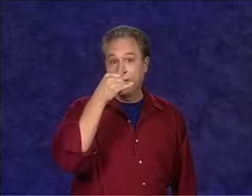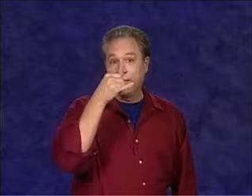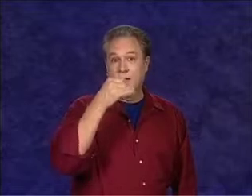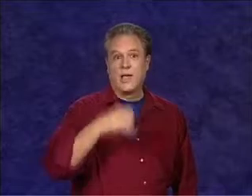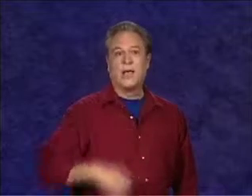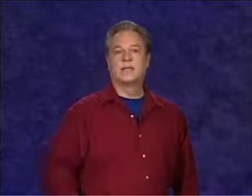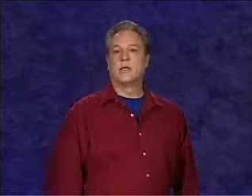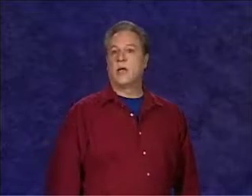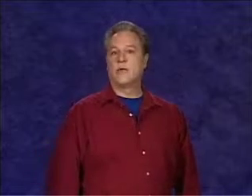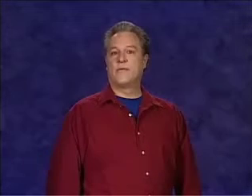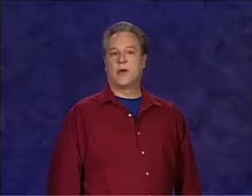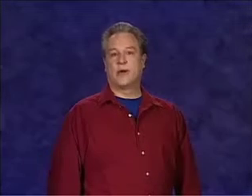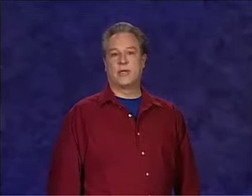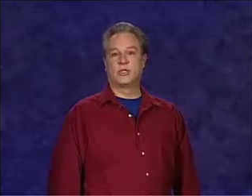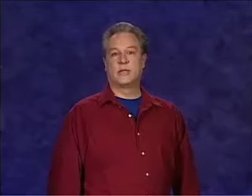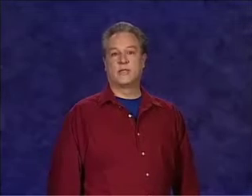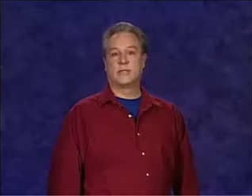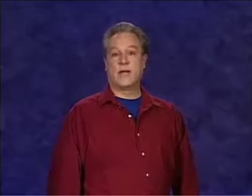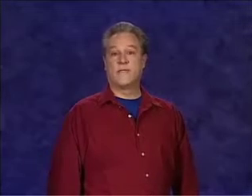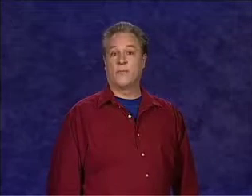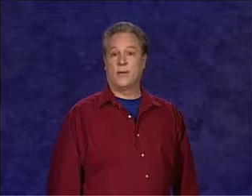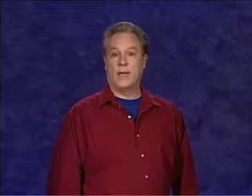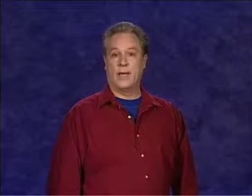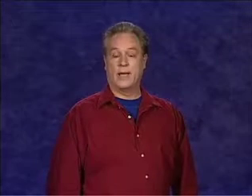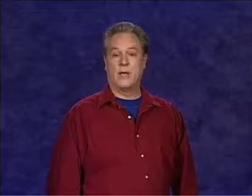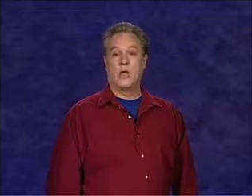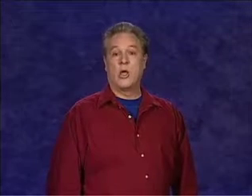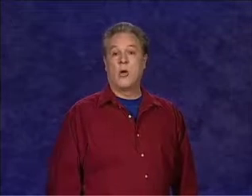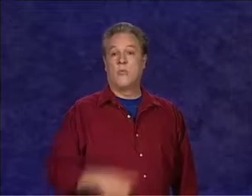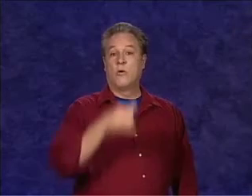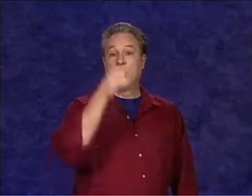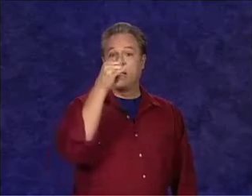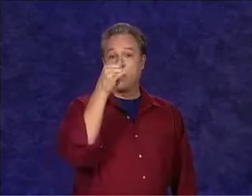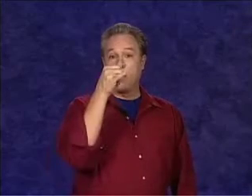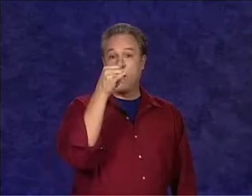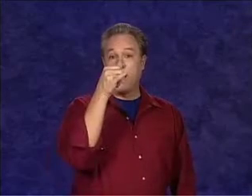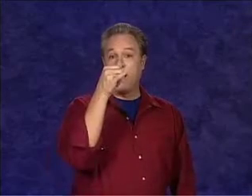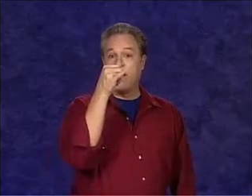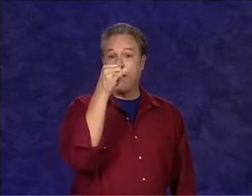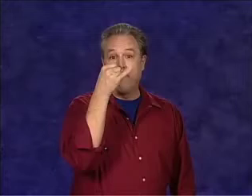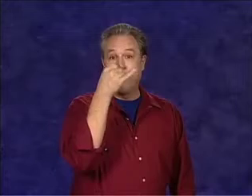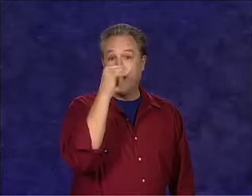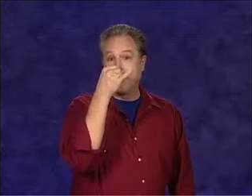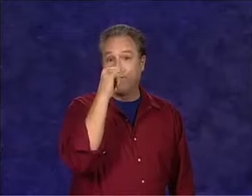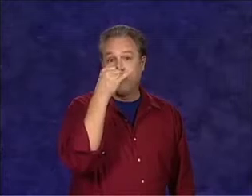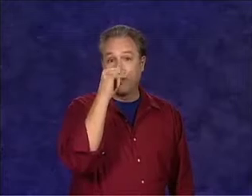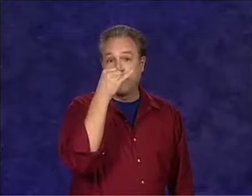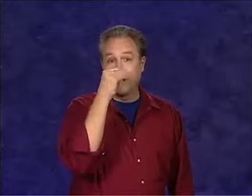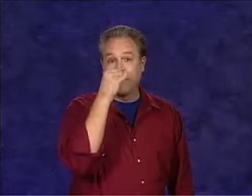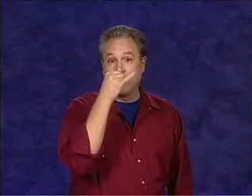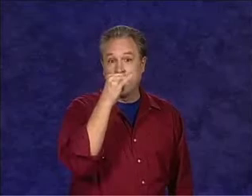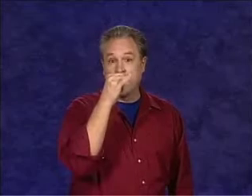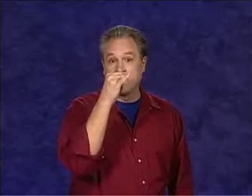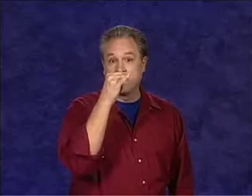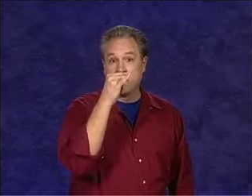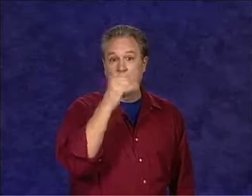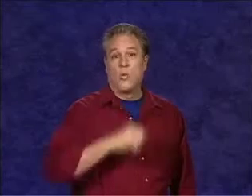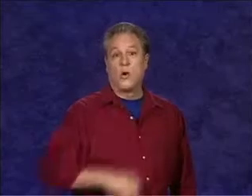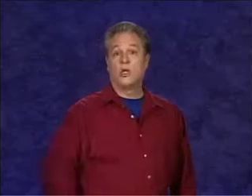Silly is another variation of the sign for play. Move the letter Y back and forth in front of your nose where you